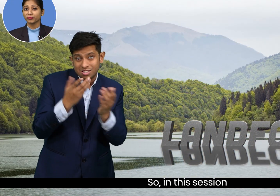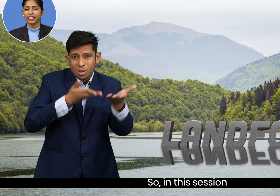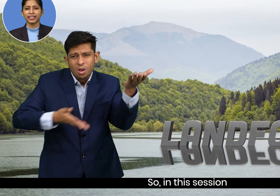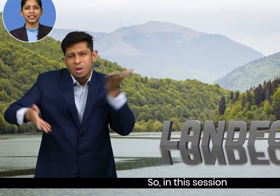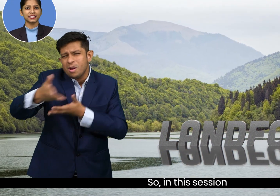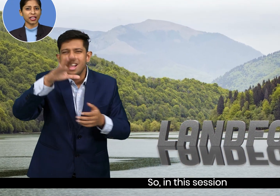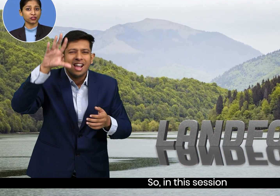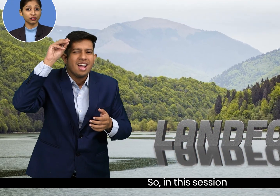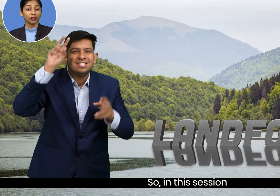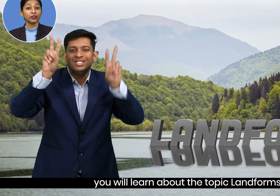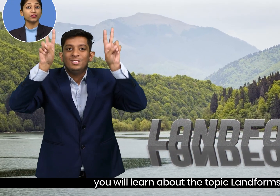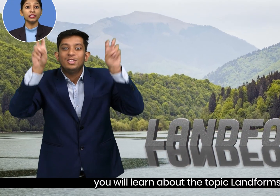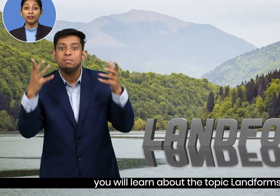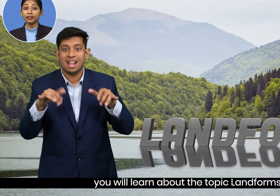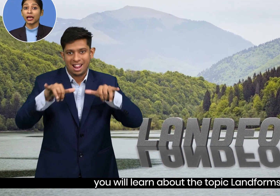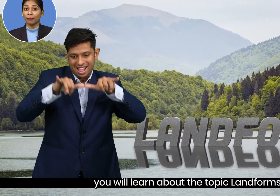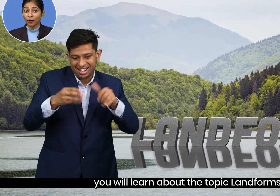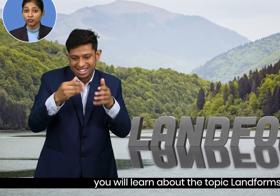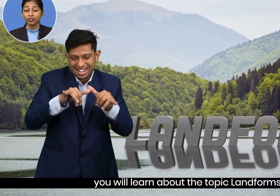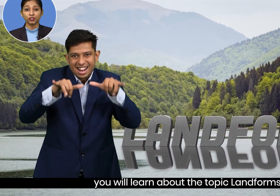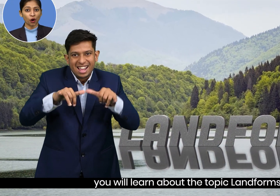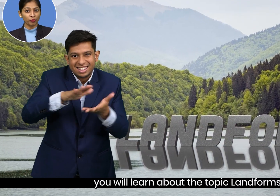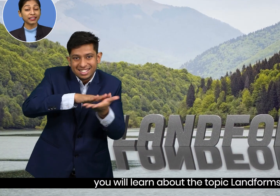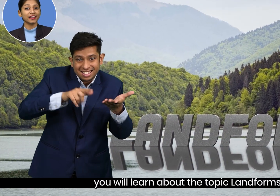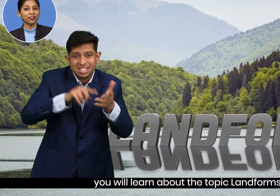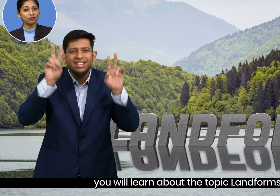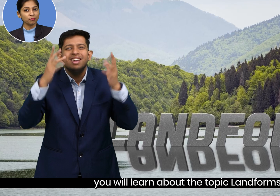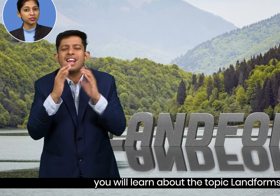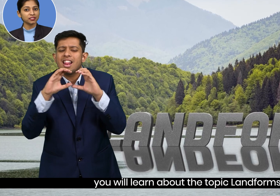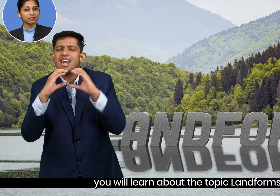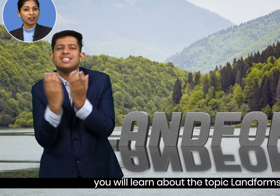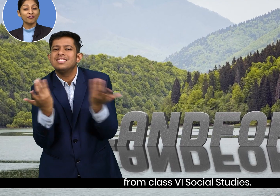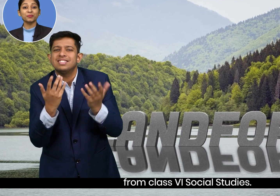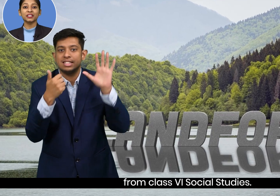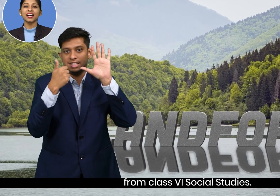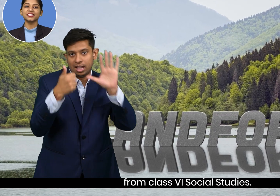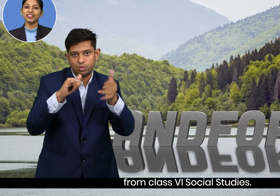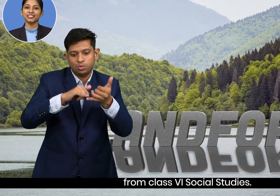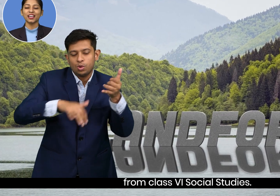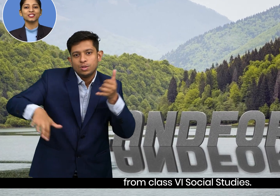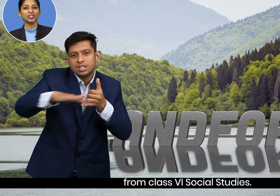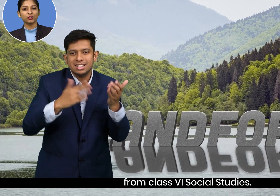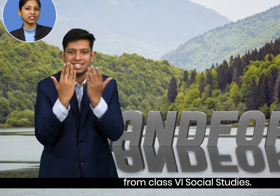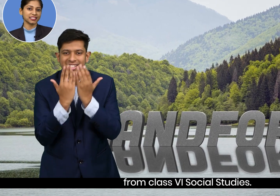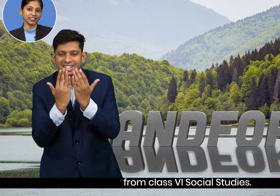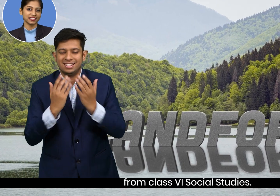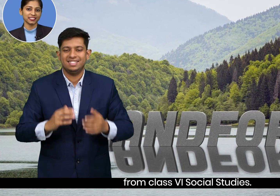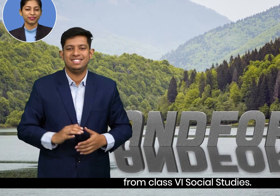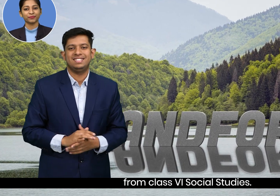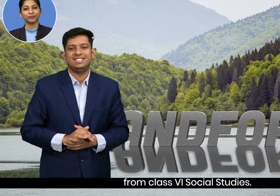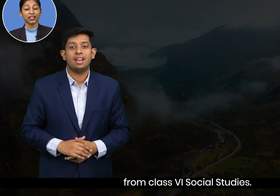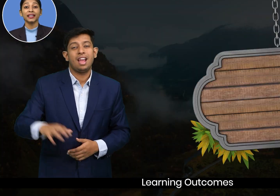So, in this session, you will learn about the topic landforms from class 6 Social